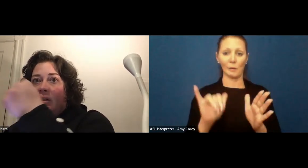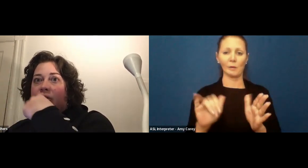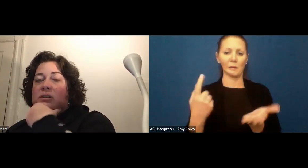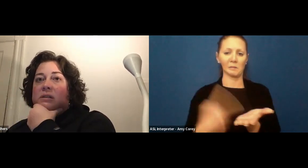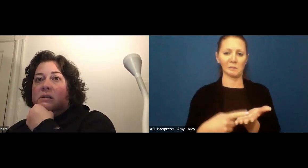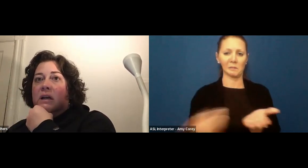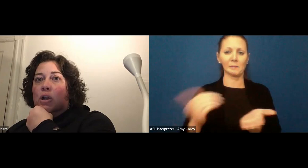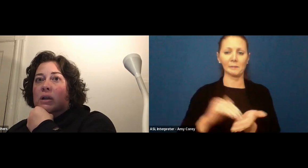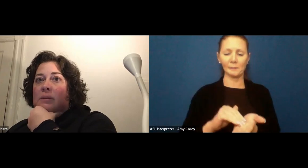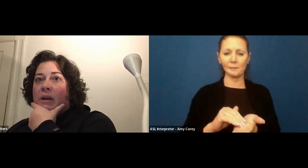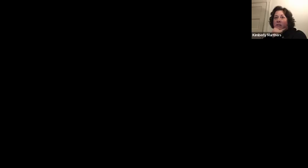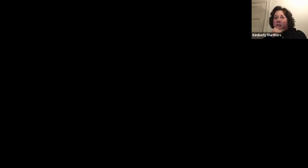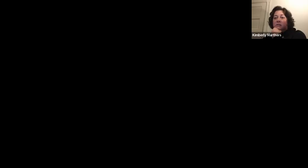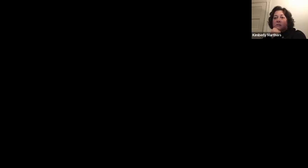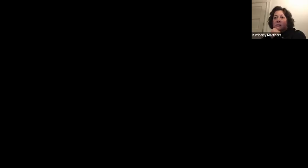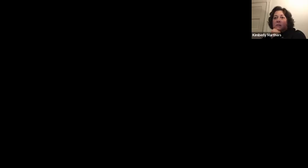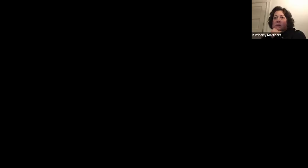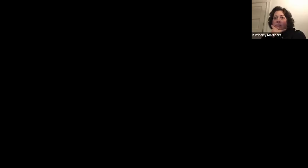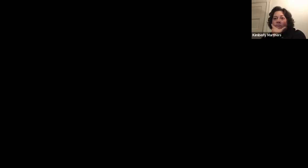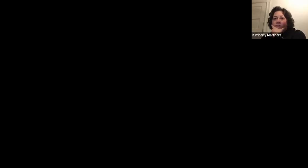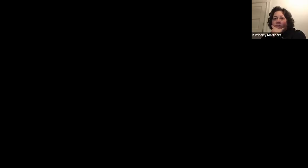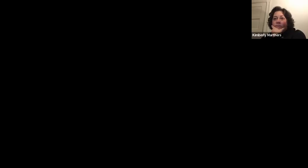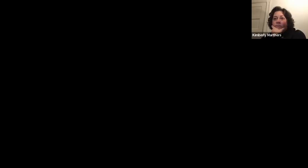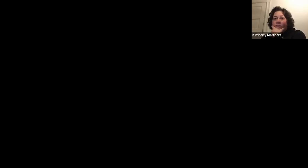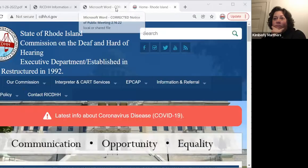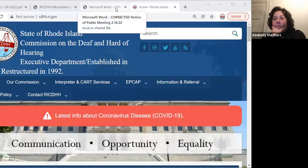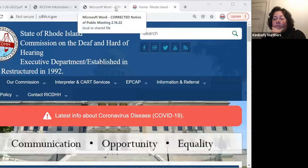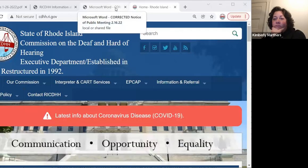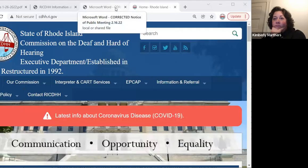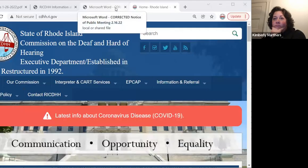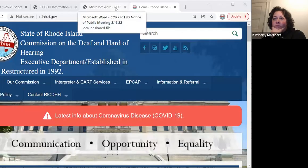So let's just take a look at the minutes.